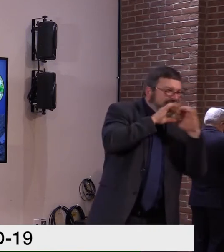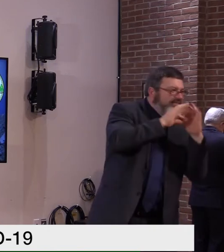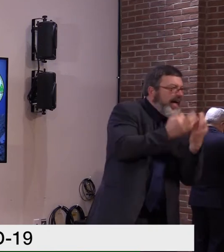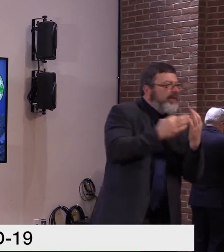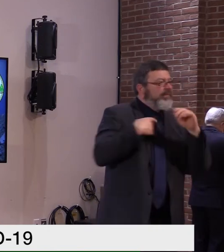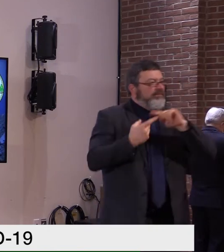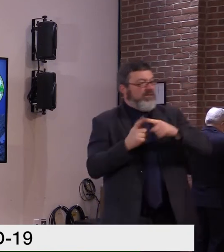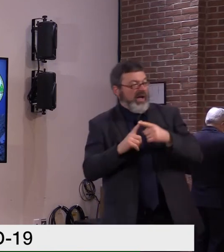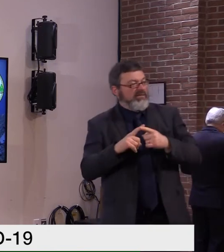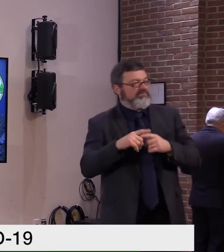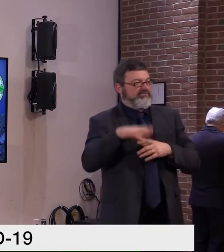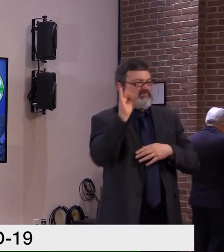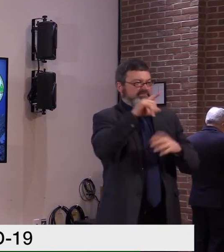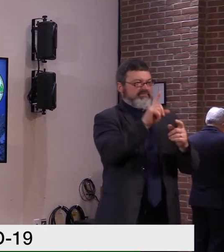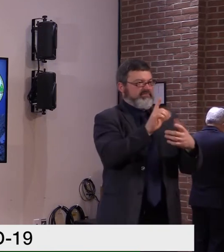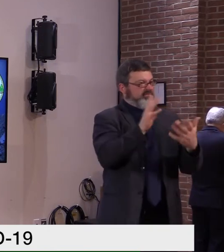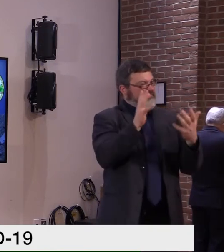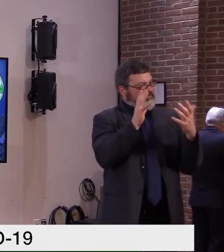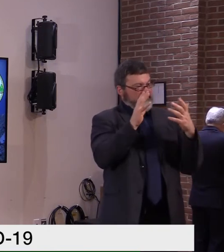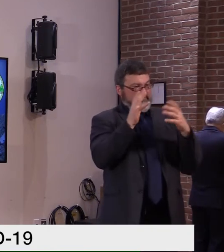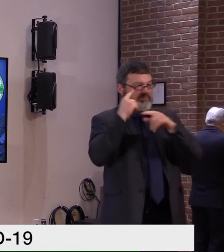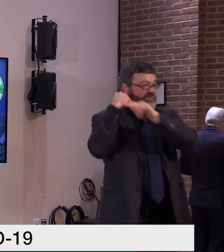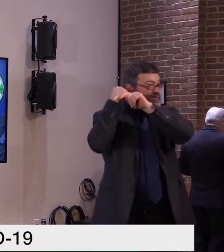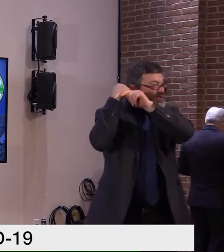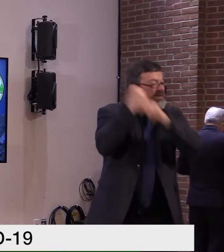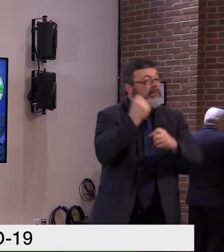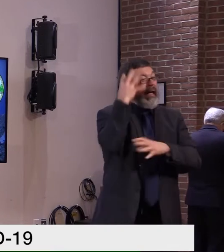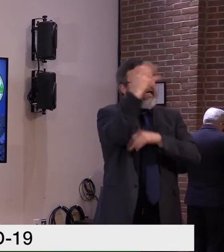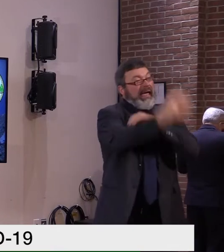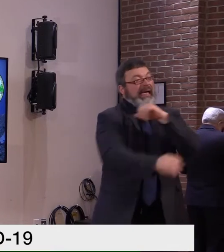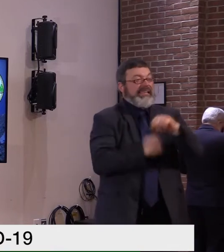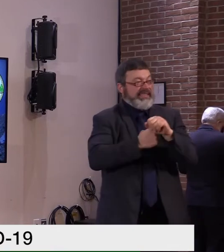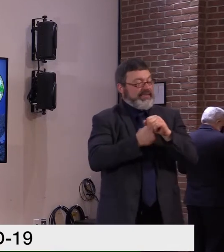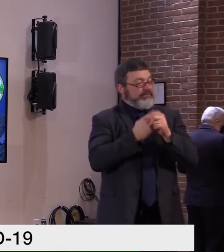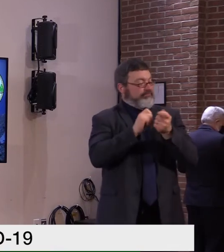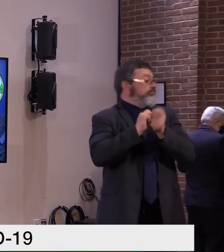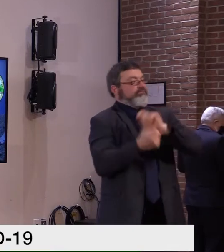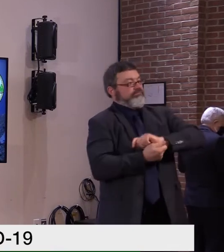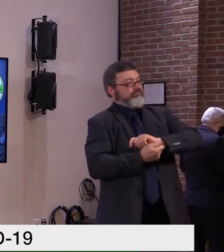gatherings on Thanksgiving and throughout the weekend, I want to personally thank you.